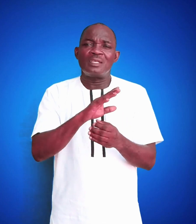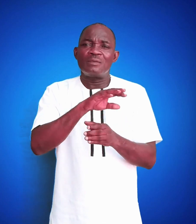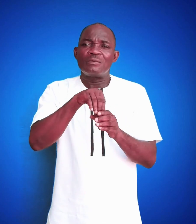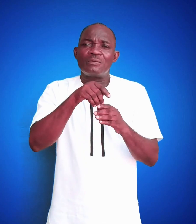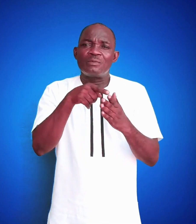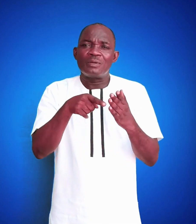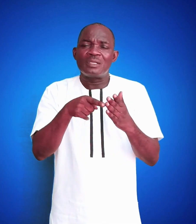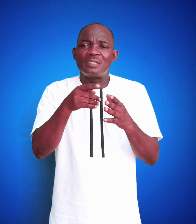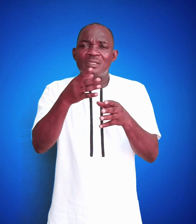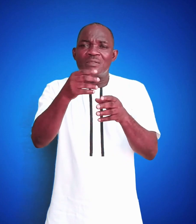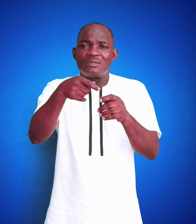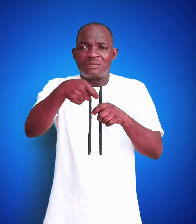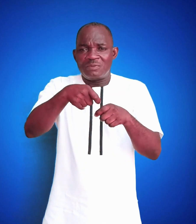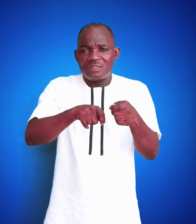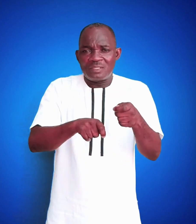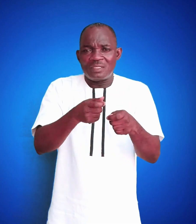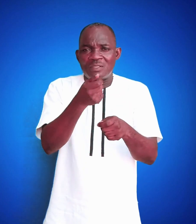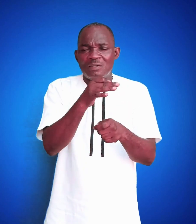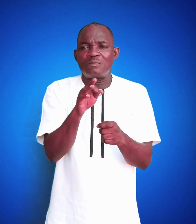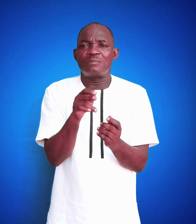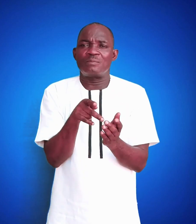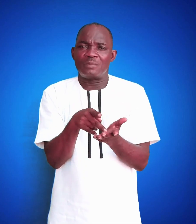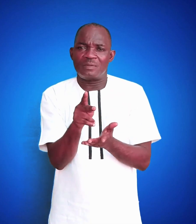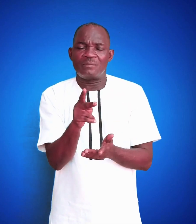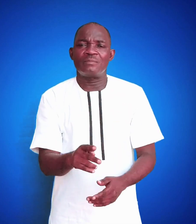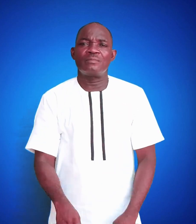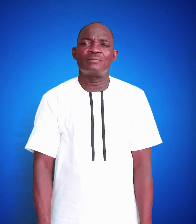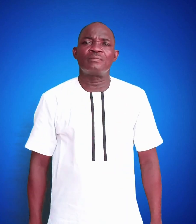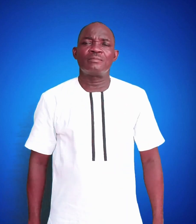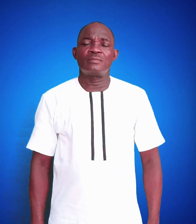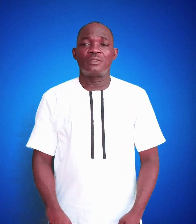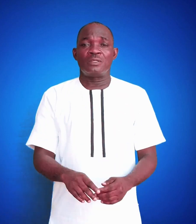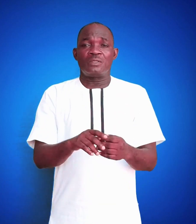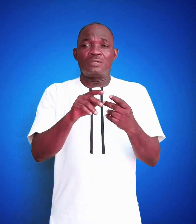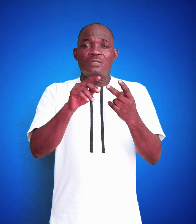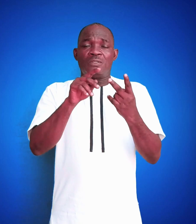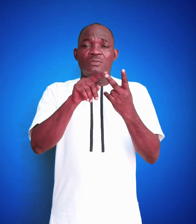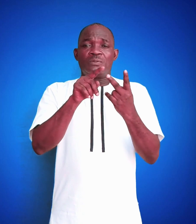including receipt of payment. 2.